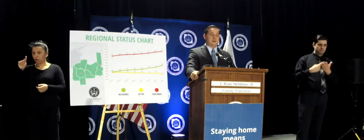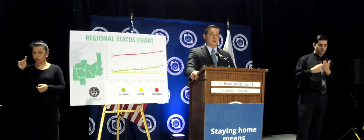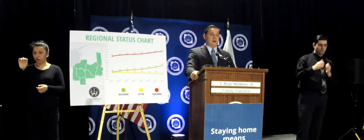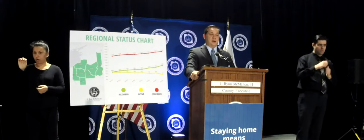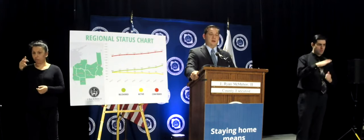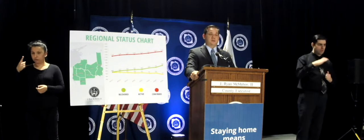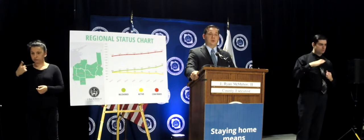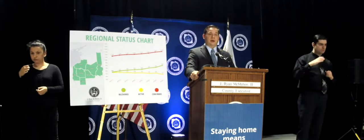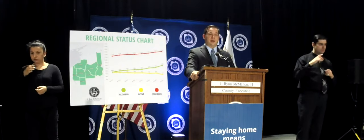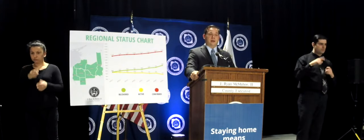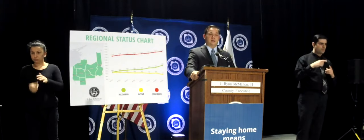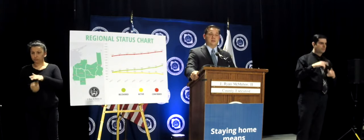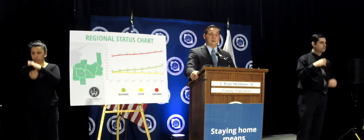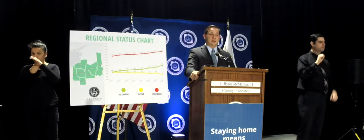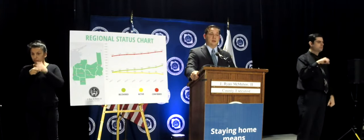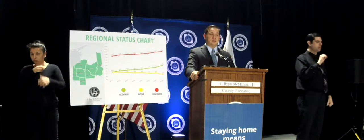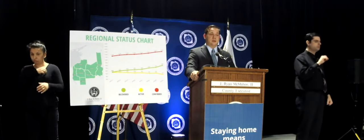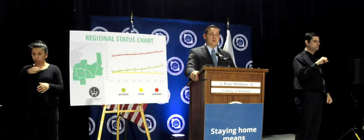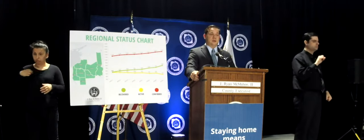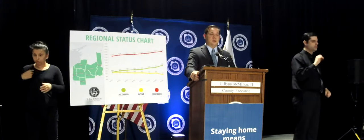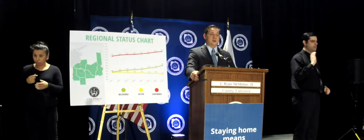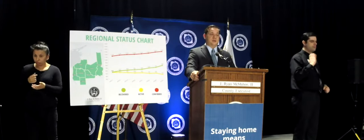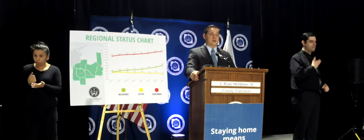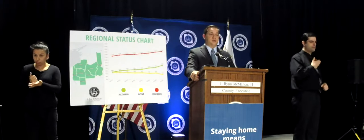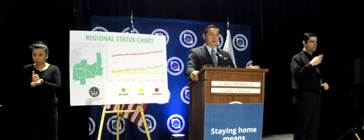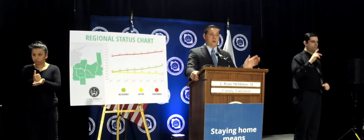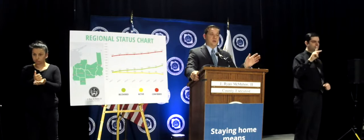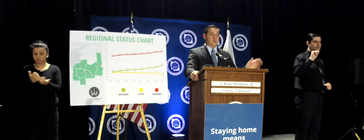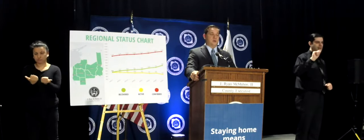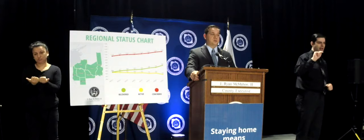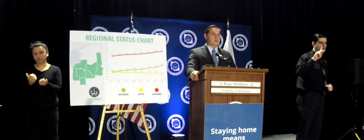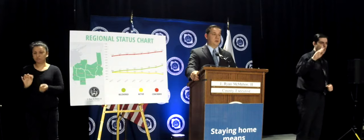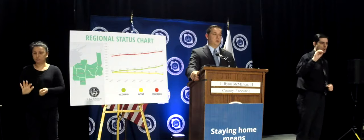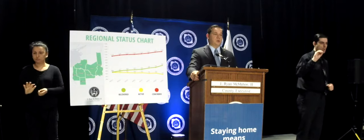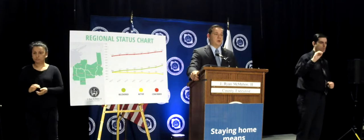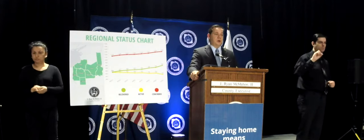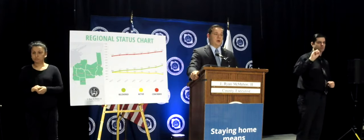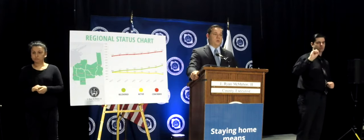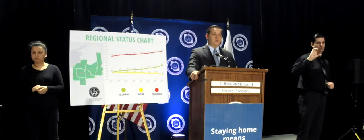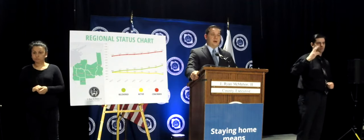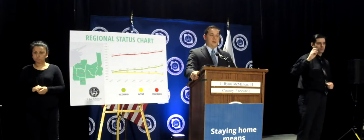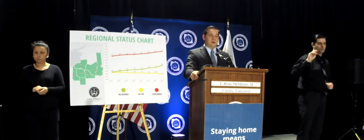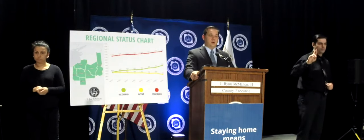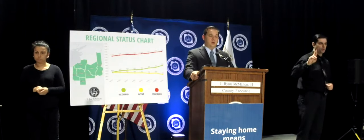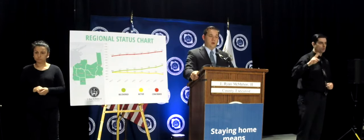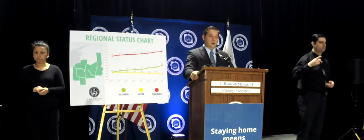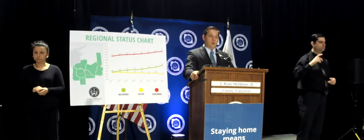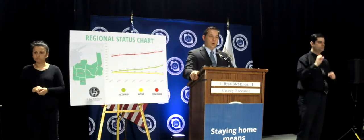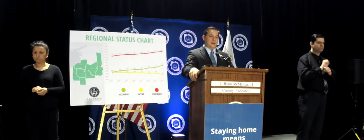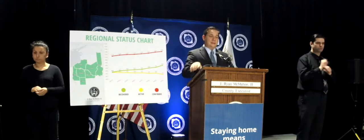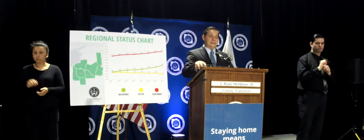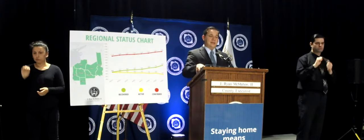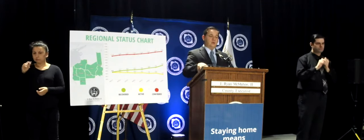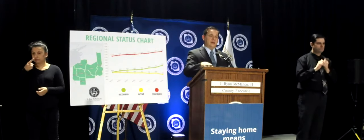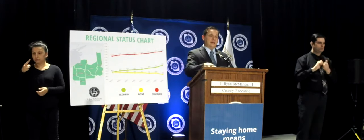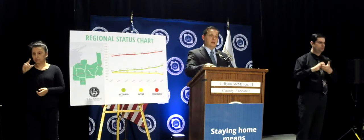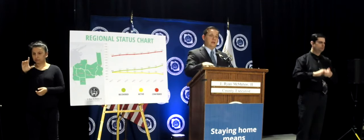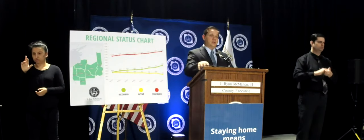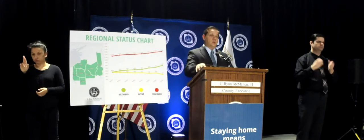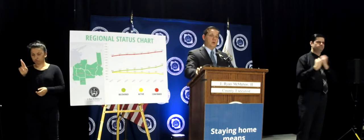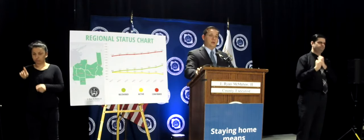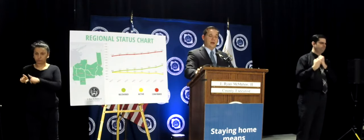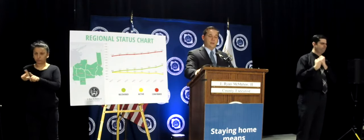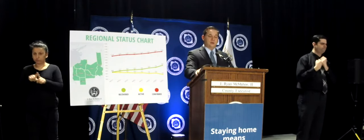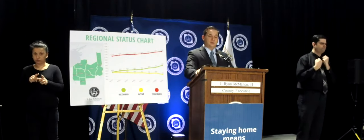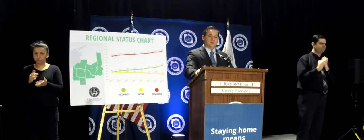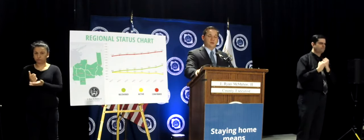fantastic, great allies, and Senator Gillibrand as well. So we've had a great CNY